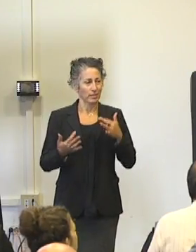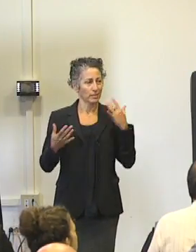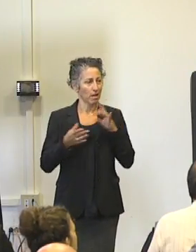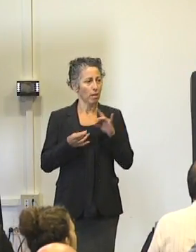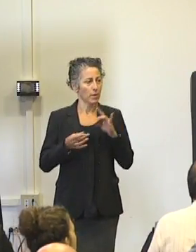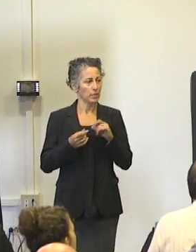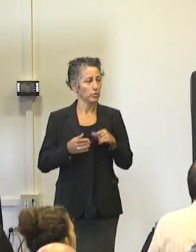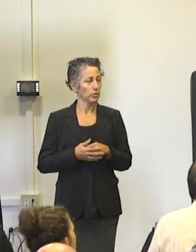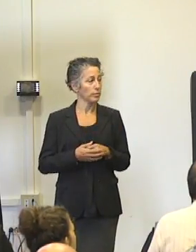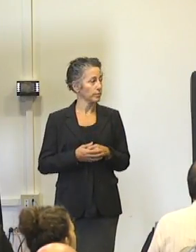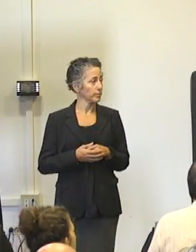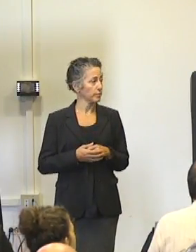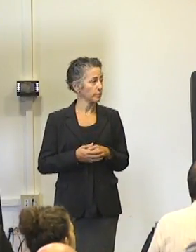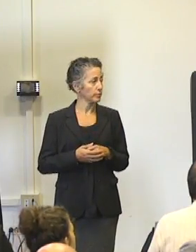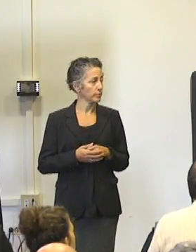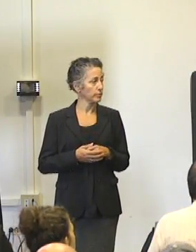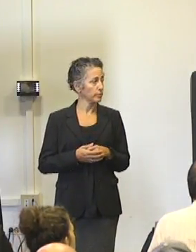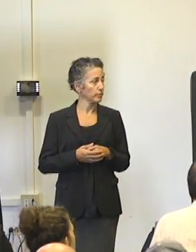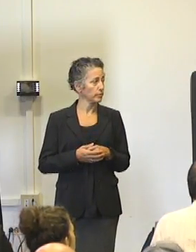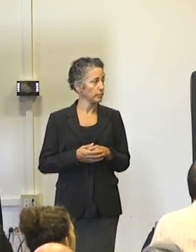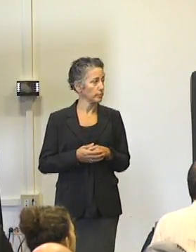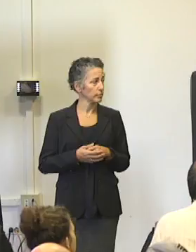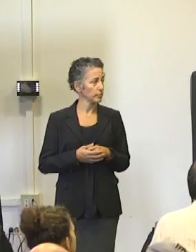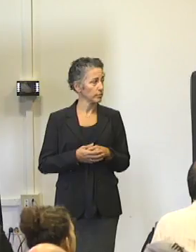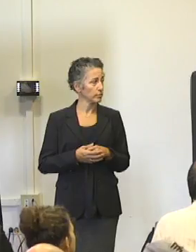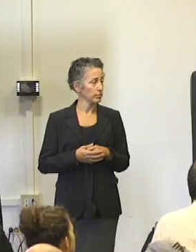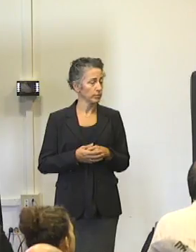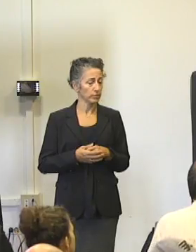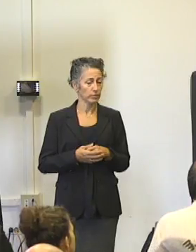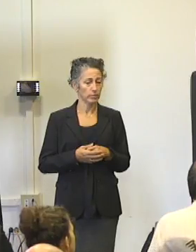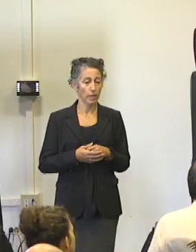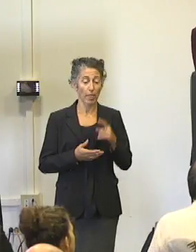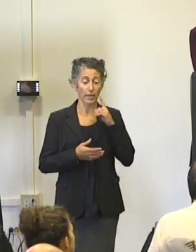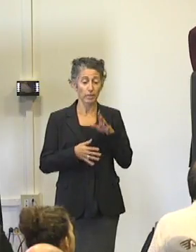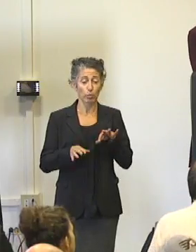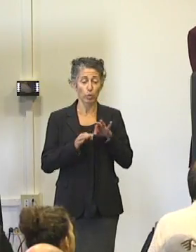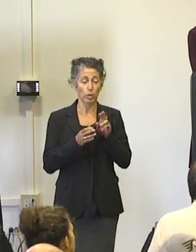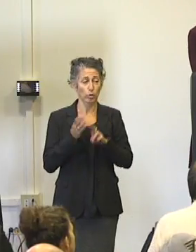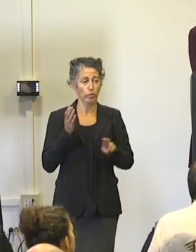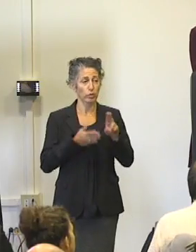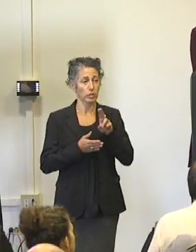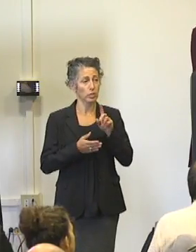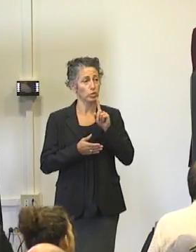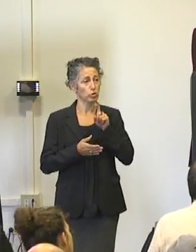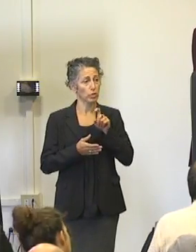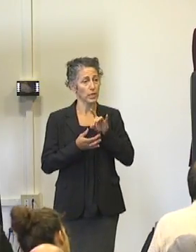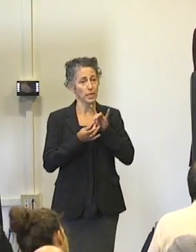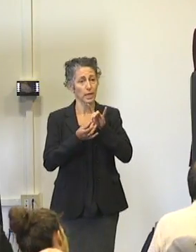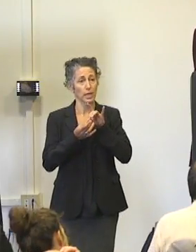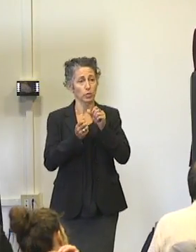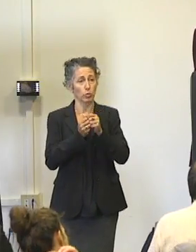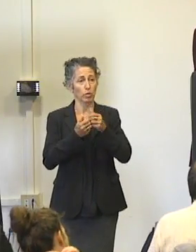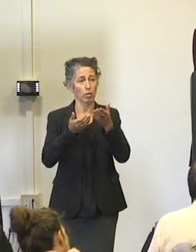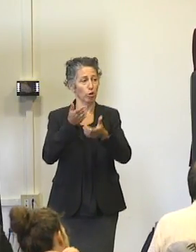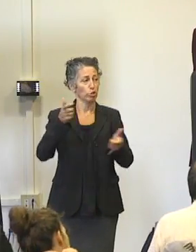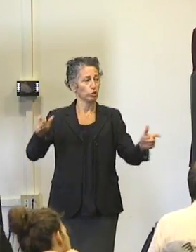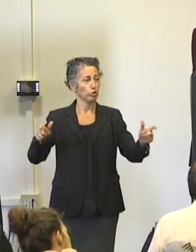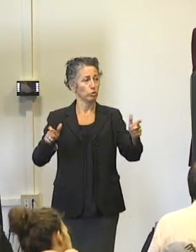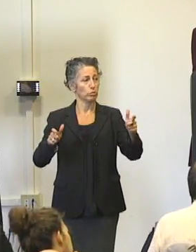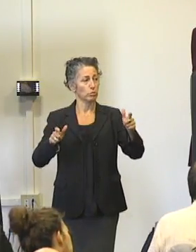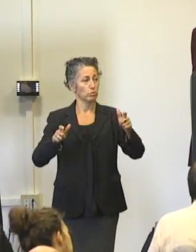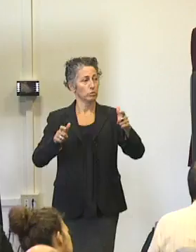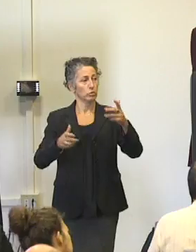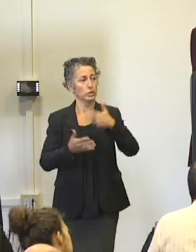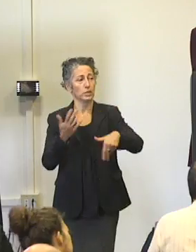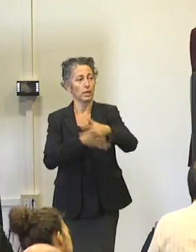on that question, I mean, I think it's very important that universities be engaged with the wider society and engaged with the issues and